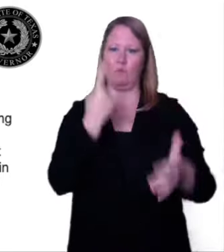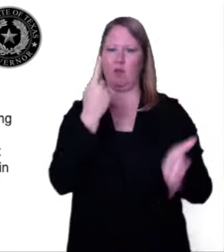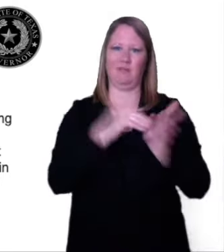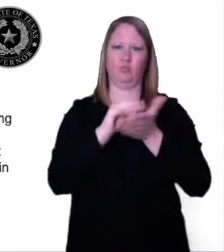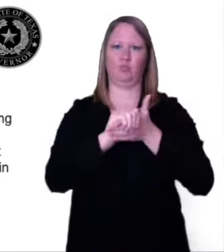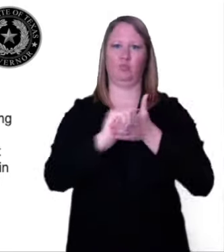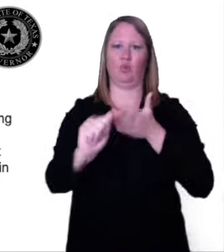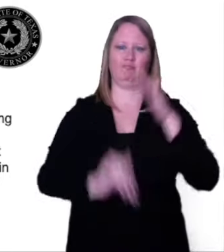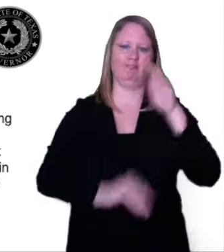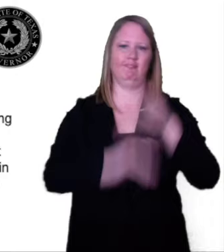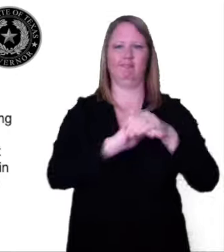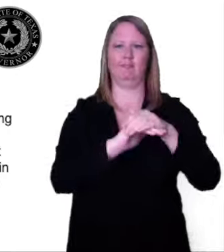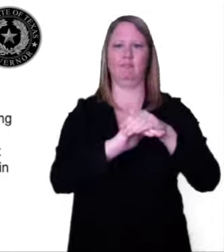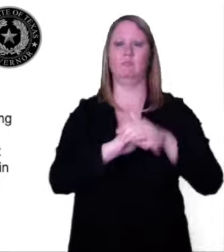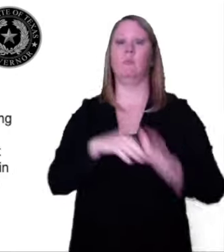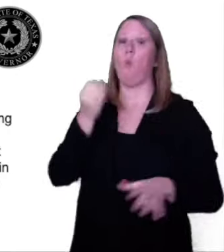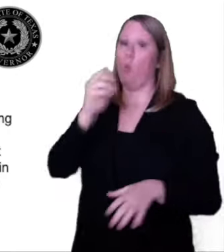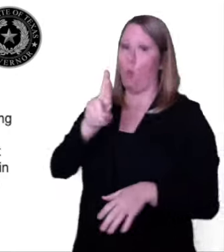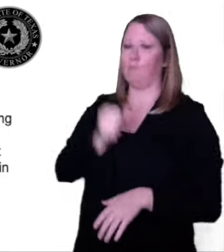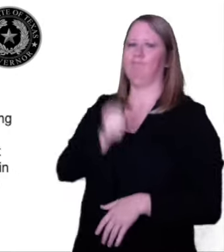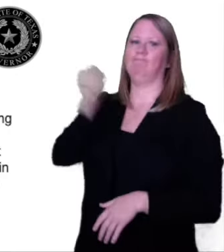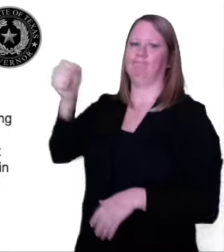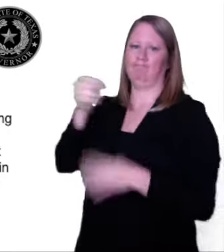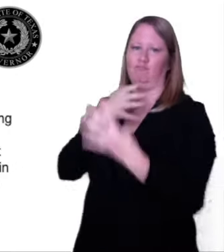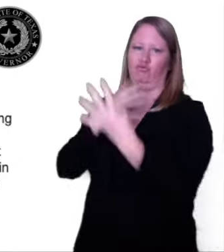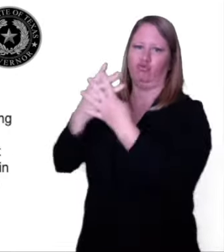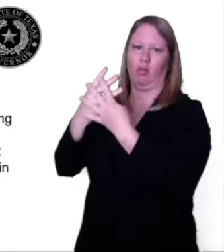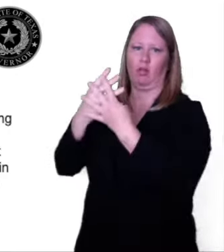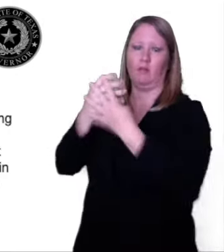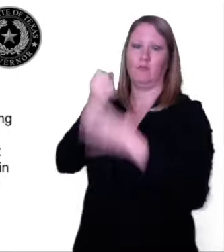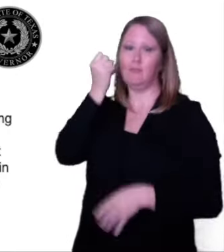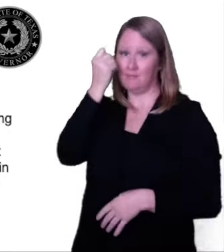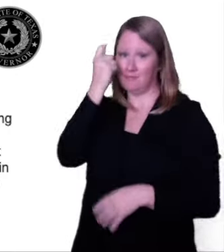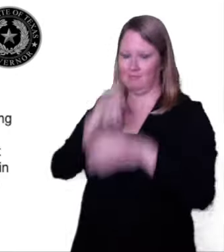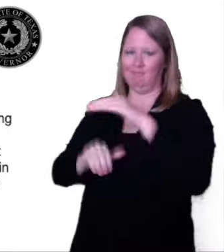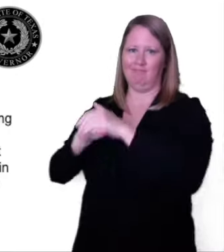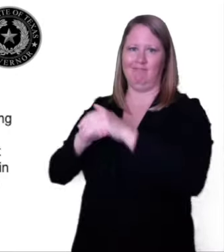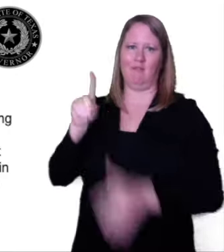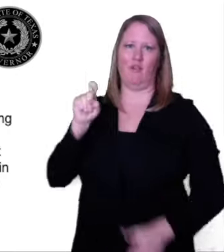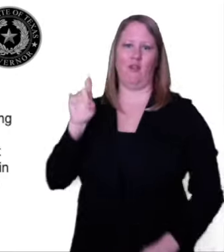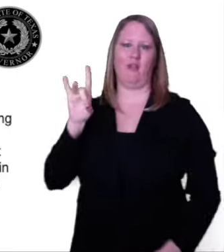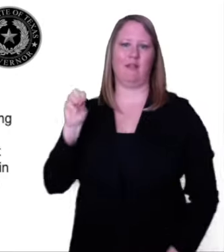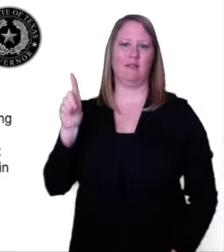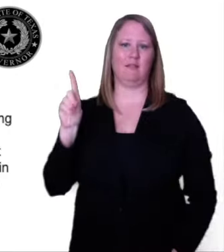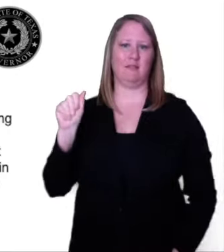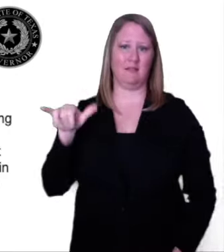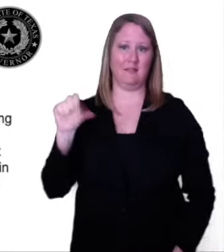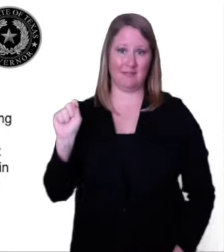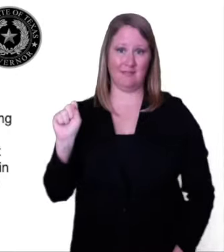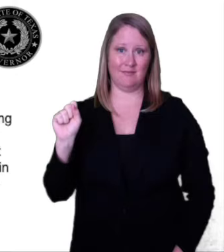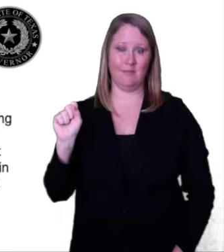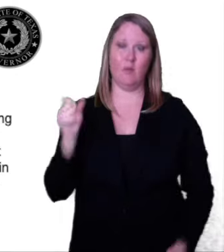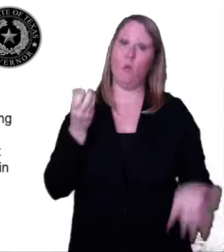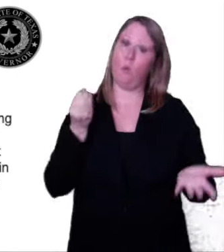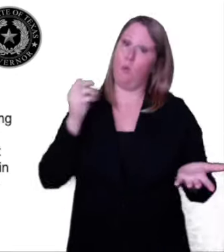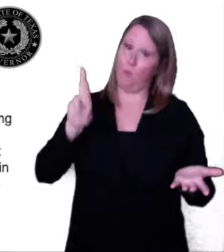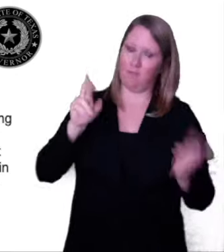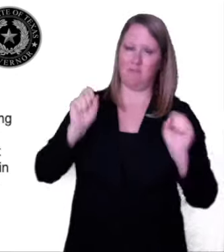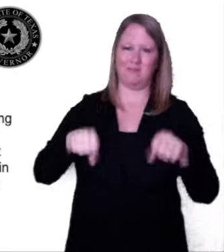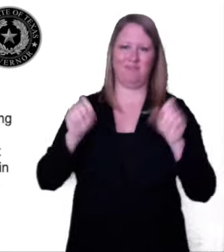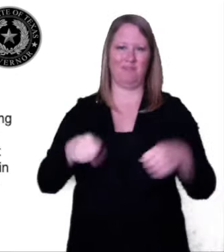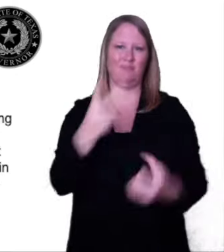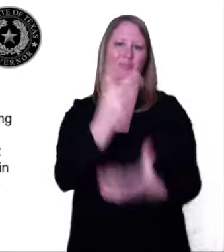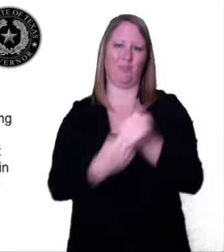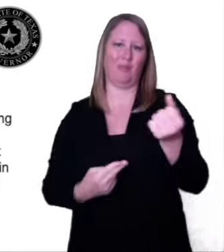by a fine not to exceed $1,000, confinement in jail for a term not to exceed 180 days, or